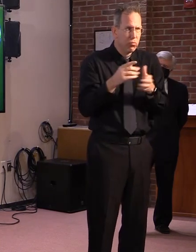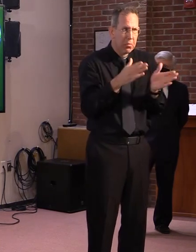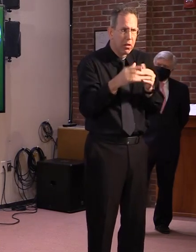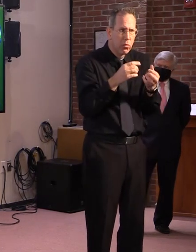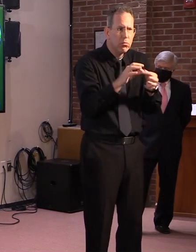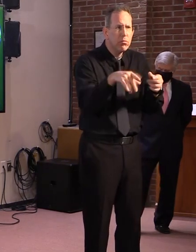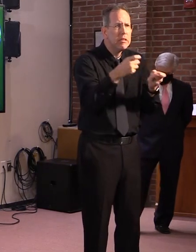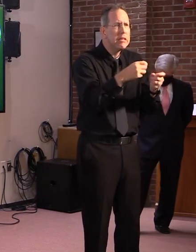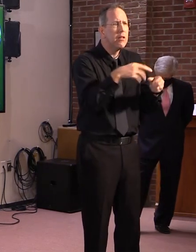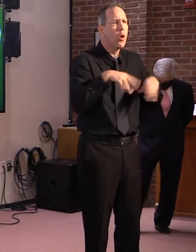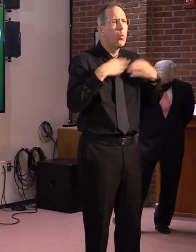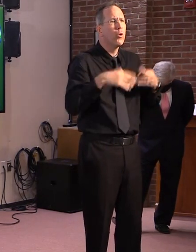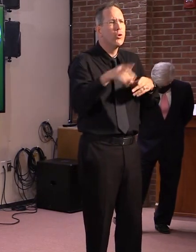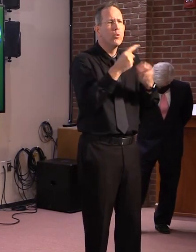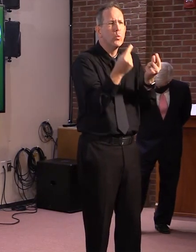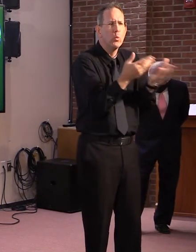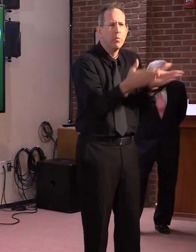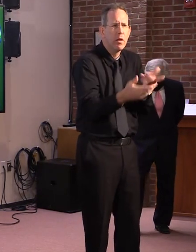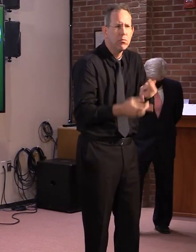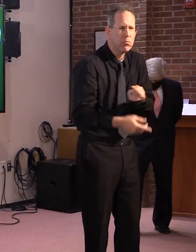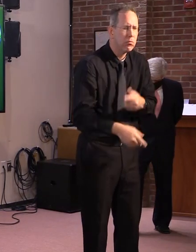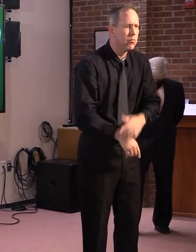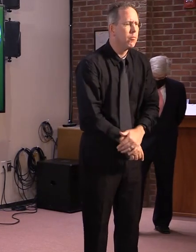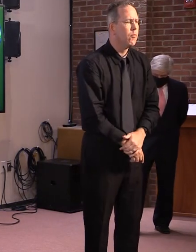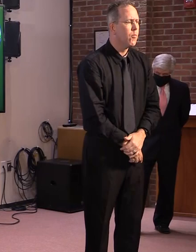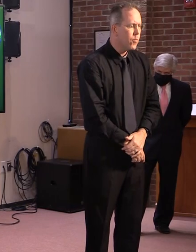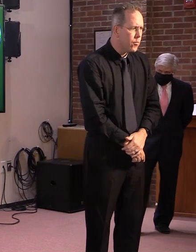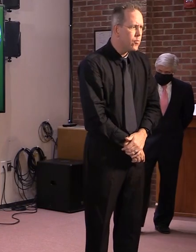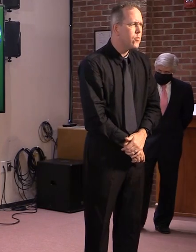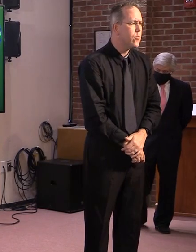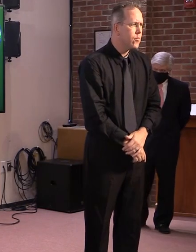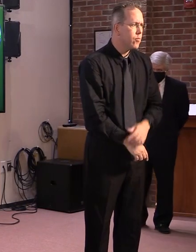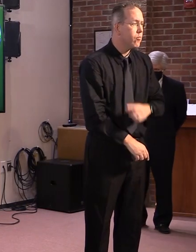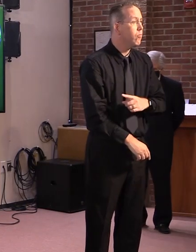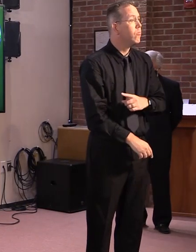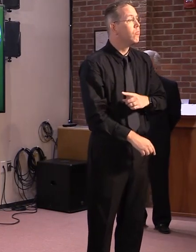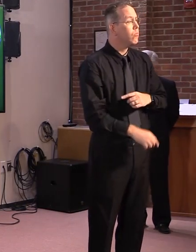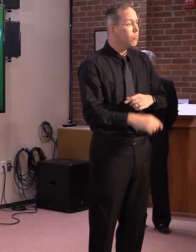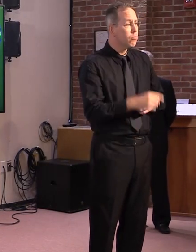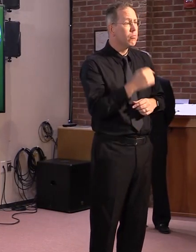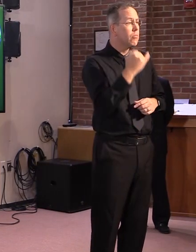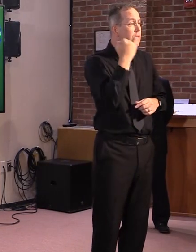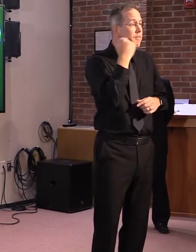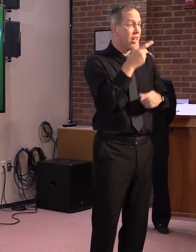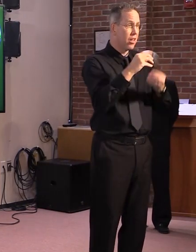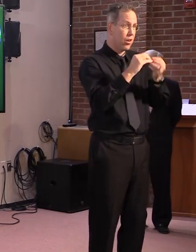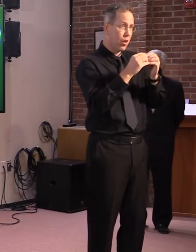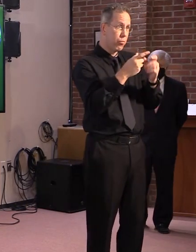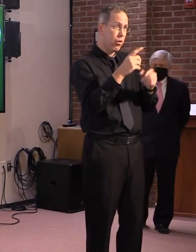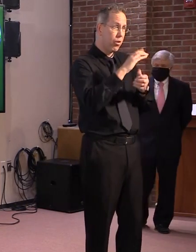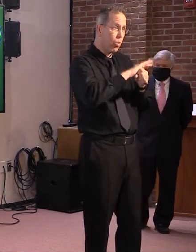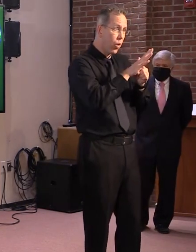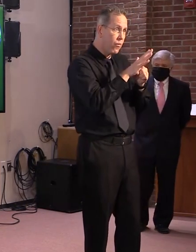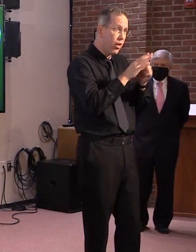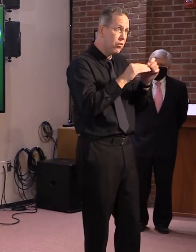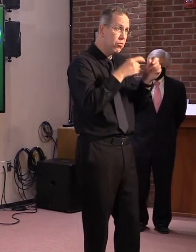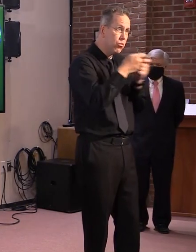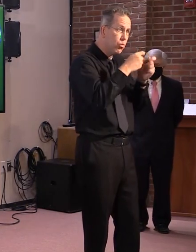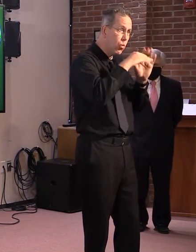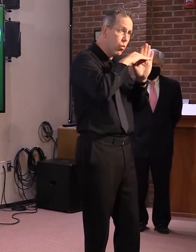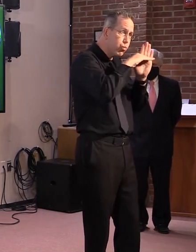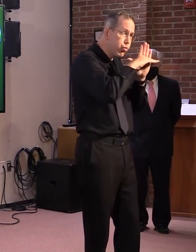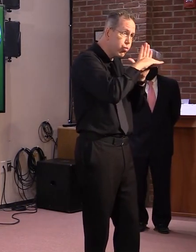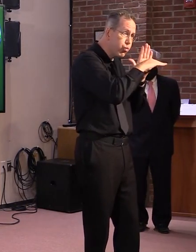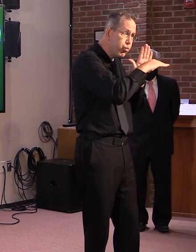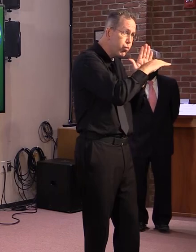time that late fall into December. But hard for us to